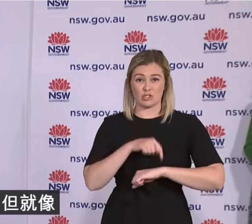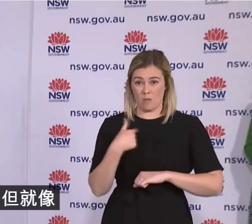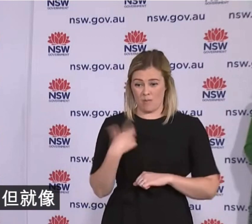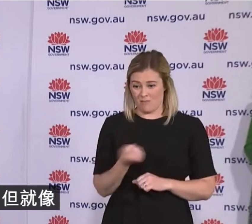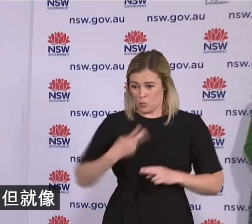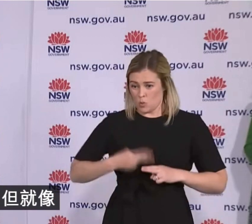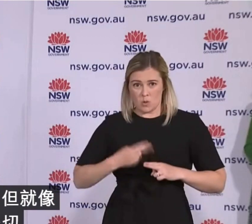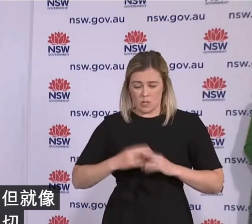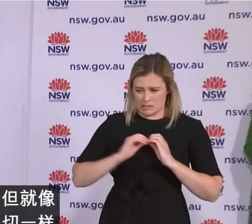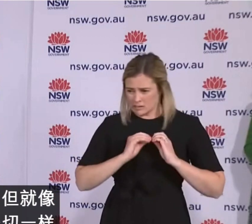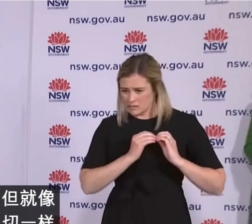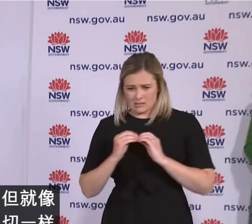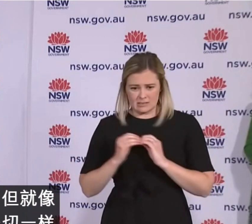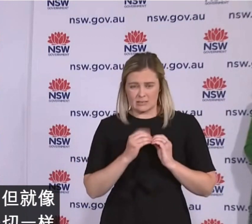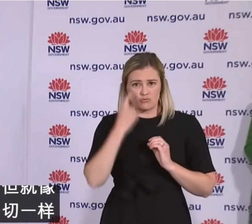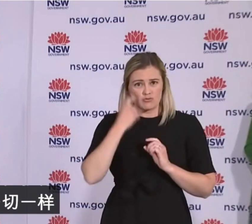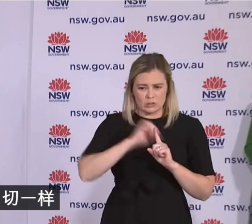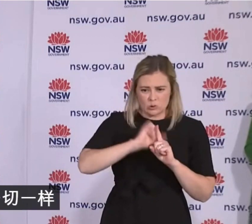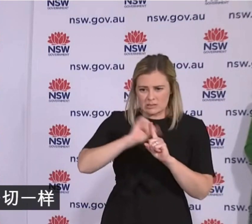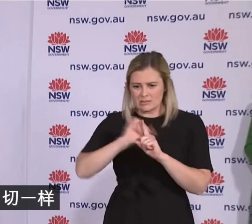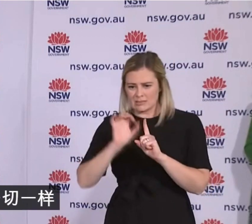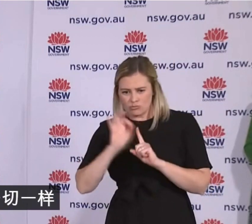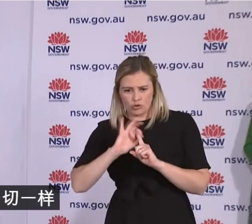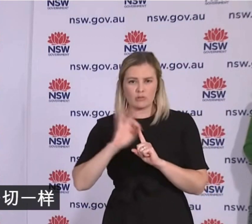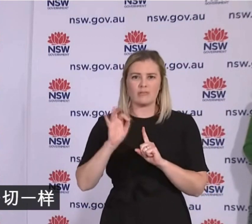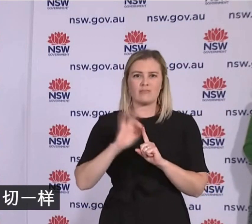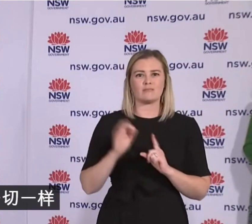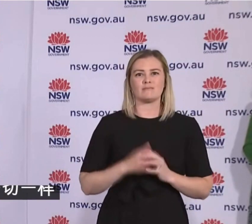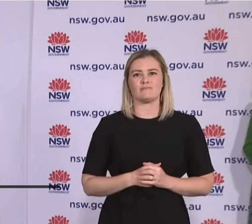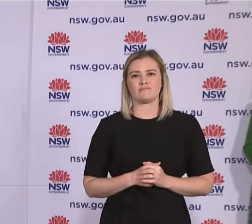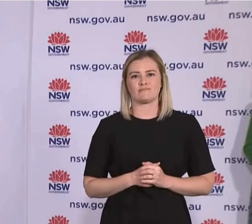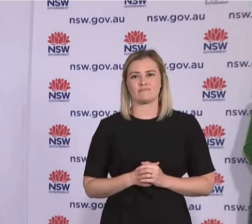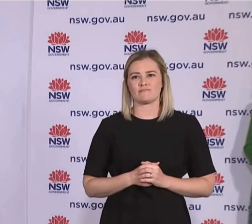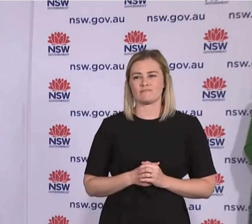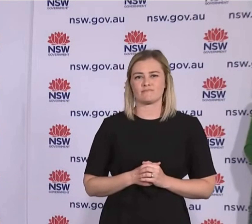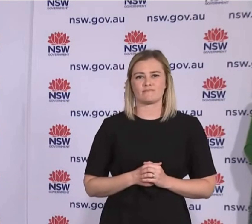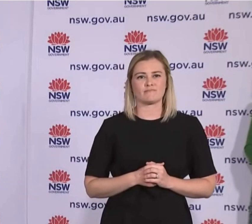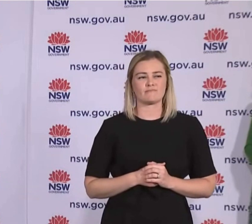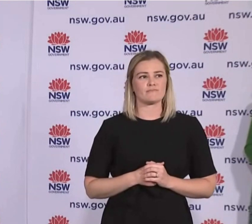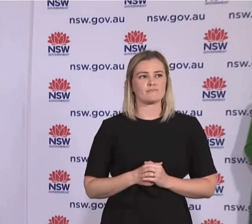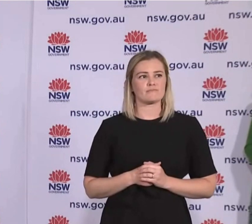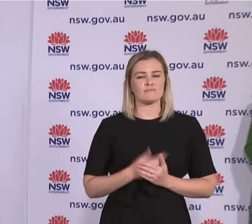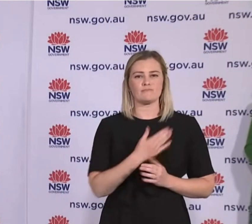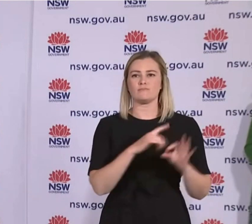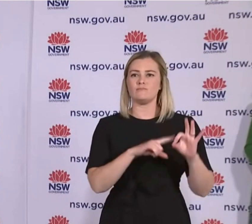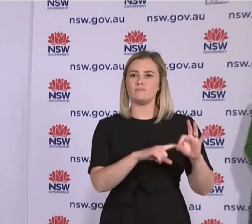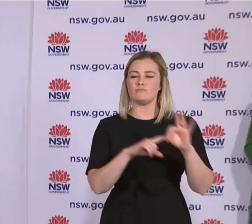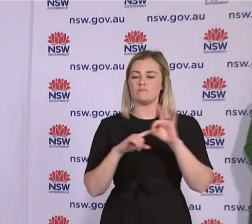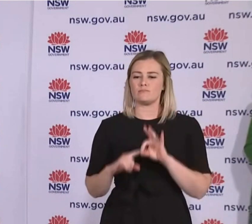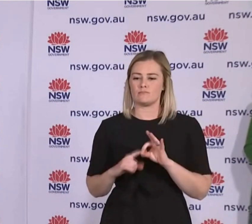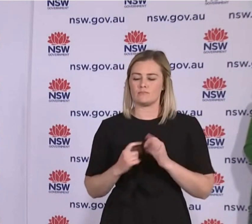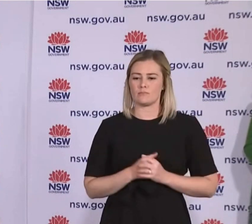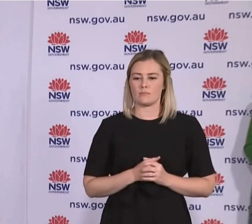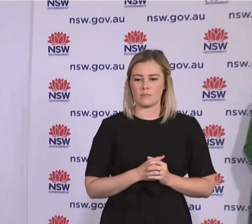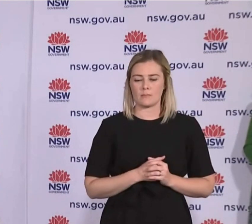like everything, you always improve along the way. Nothing should be set and forget in this age. Yes. Are you aware of the reports